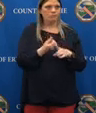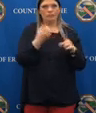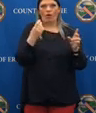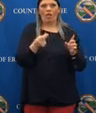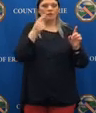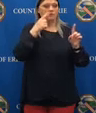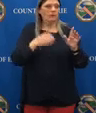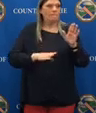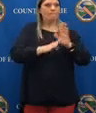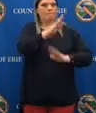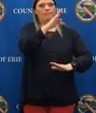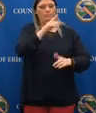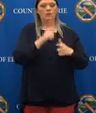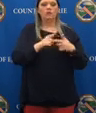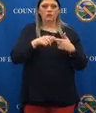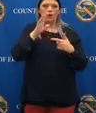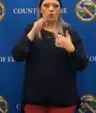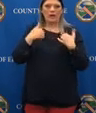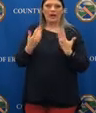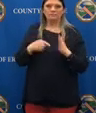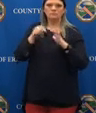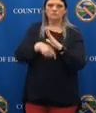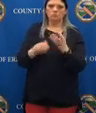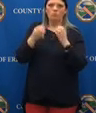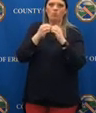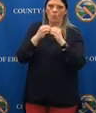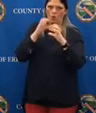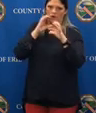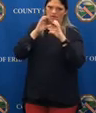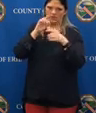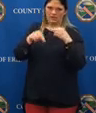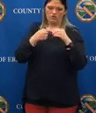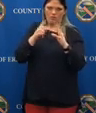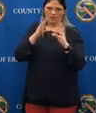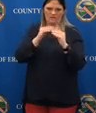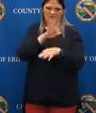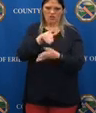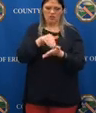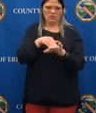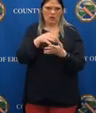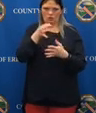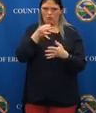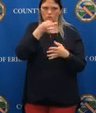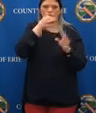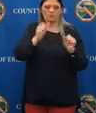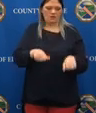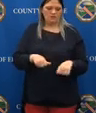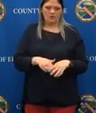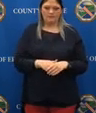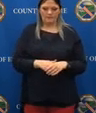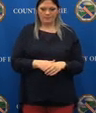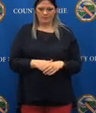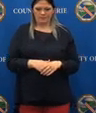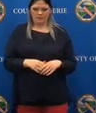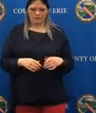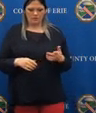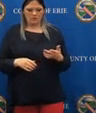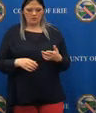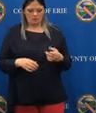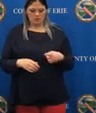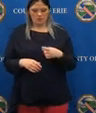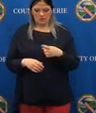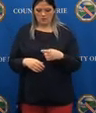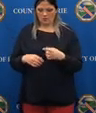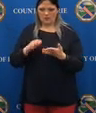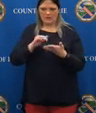be having much more conversation with regards to then getting that convention center online as soon as possible. What's the turnaround time? If